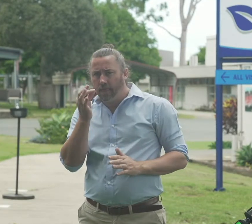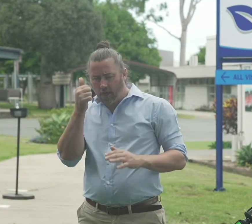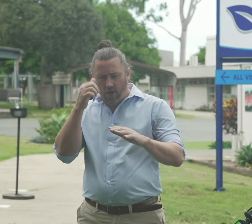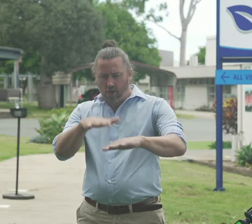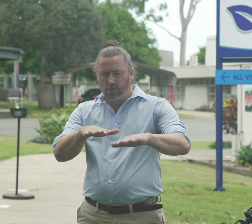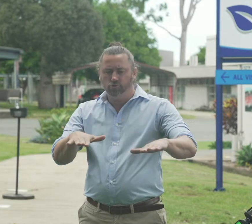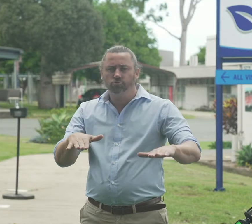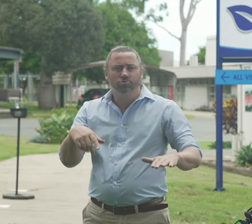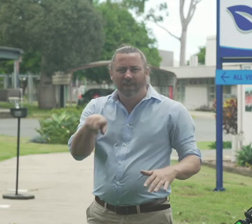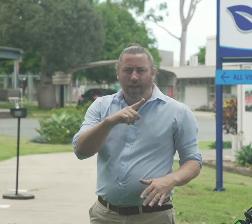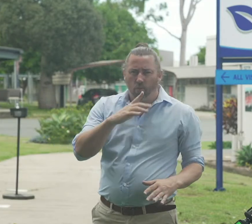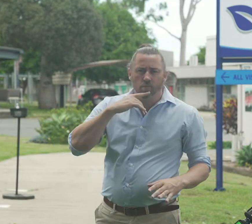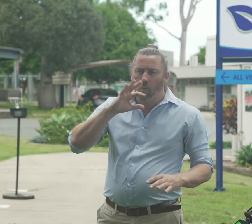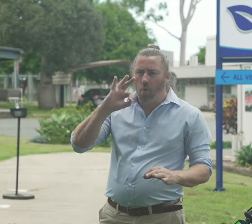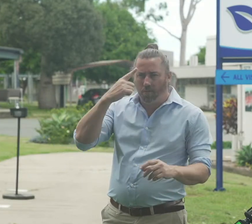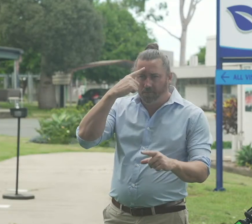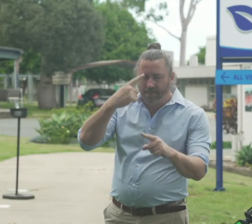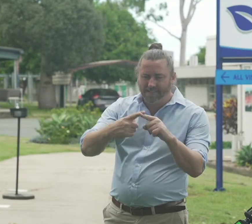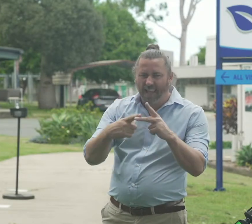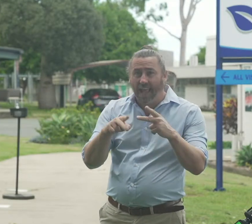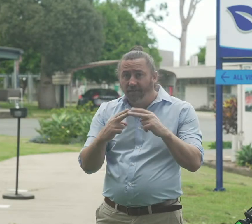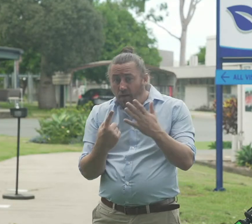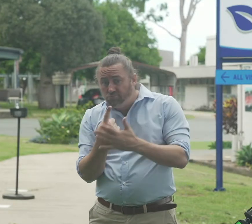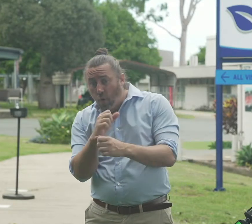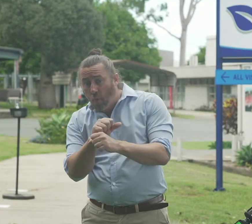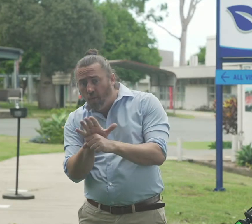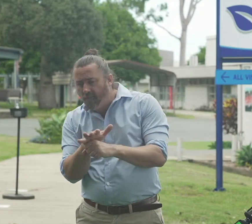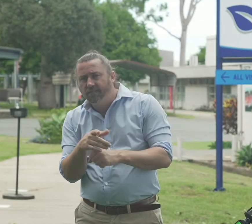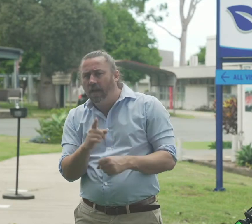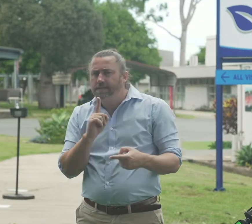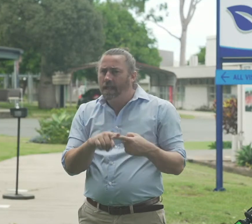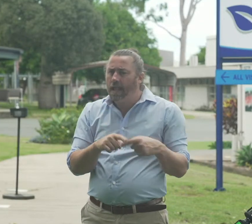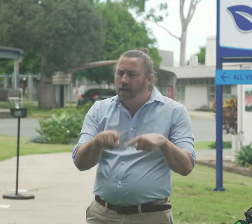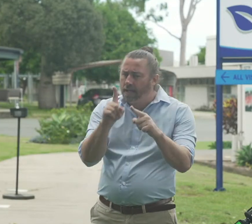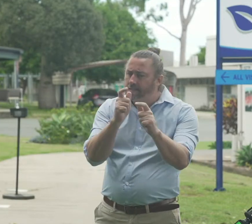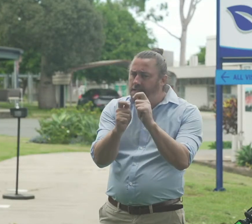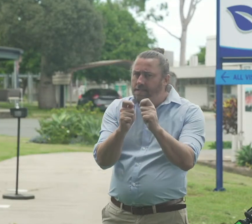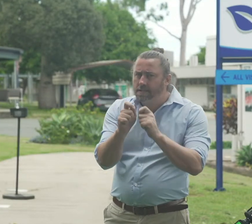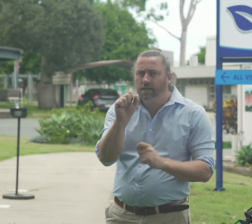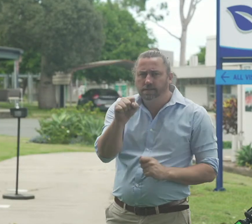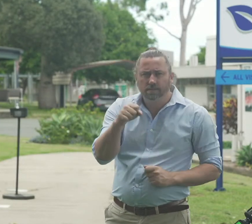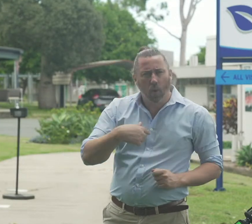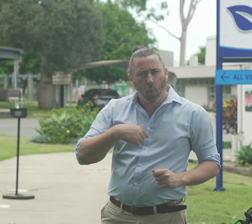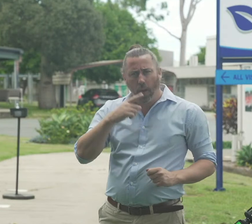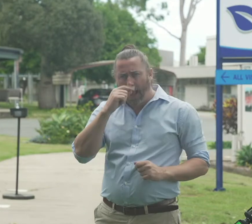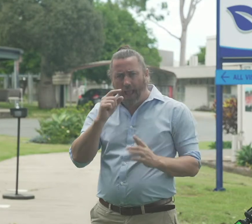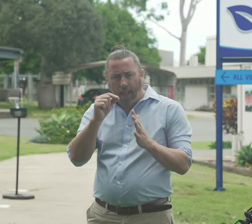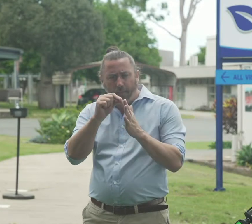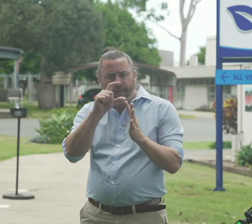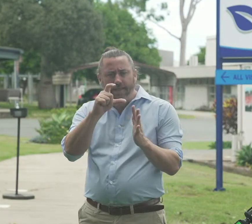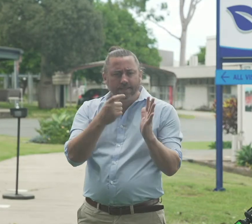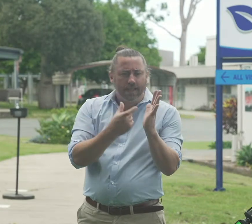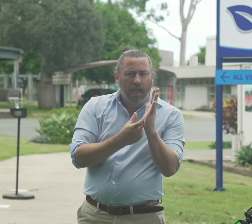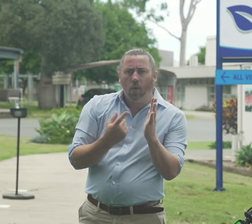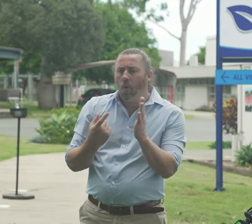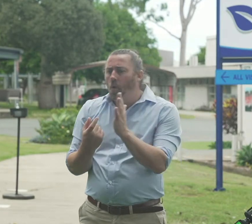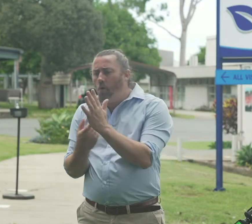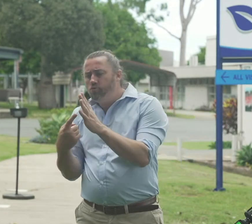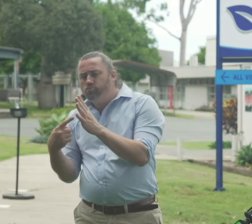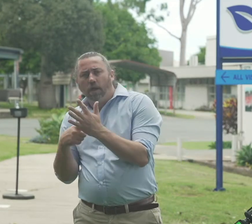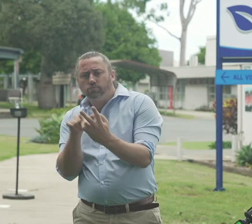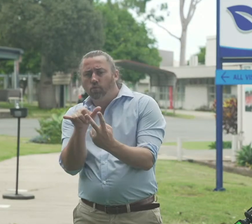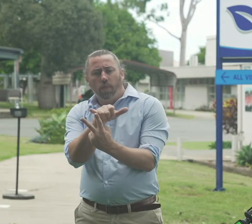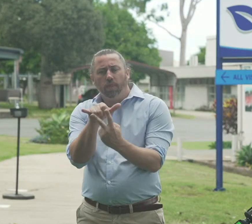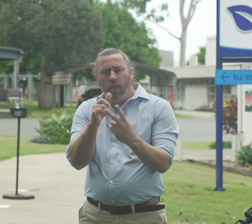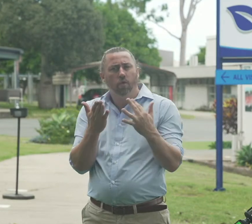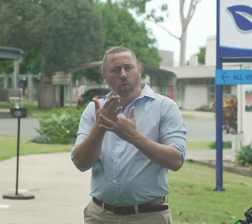get very mild symptoms when they get COVID, we certainly have capacity to do PCR and or RAT testing through the public